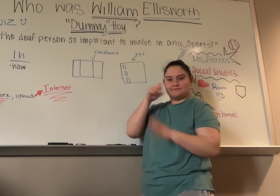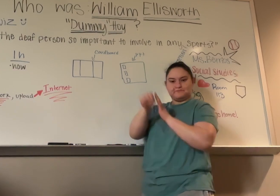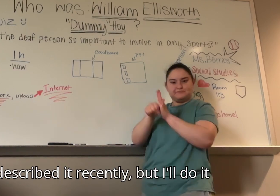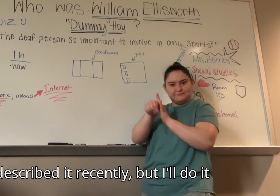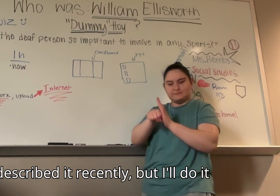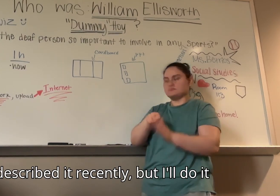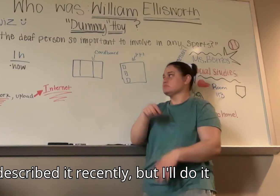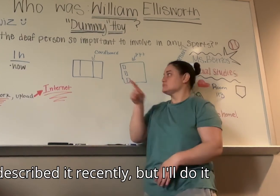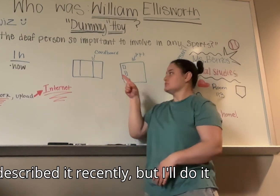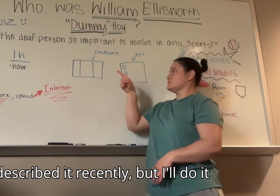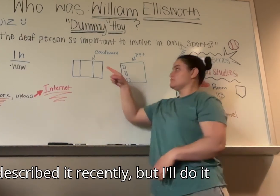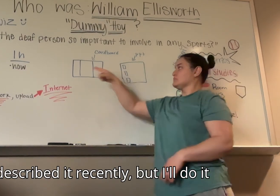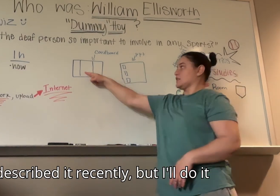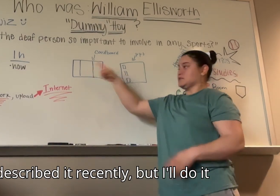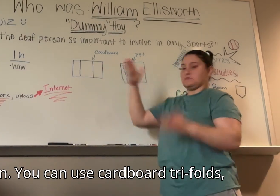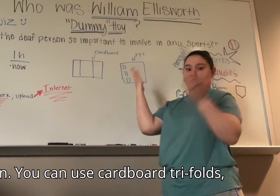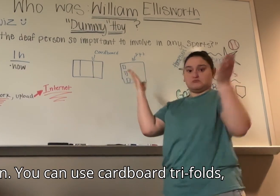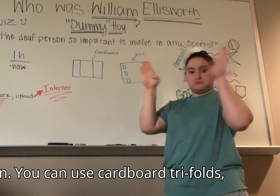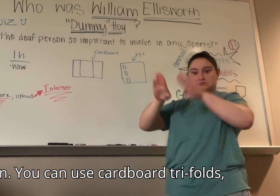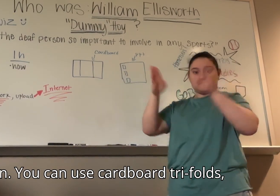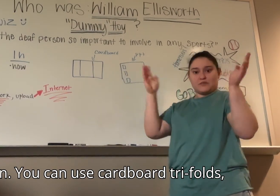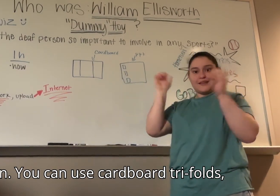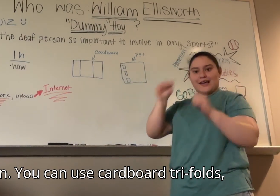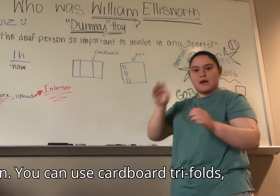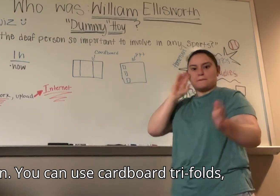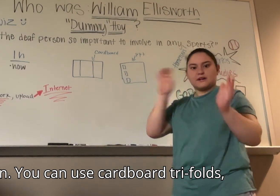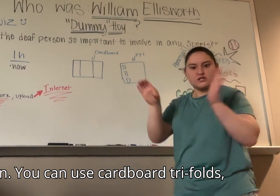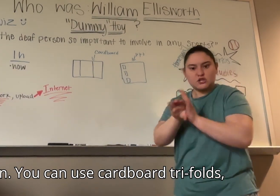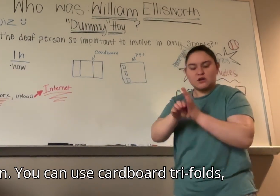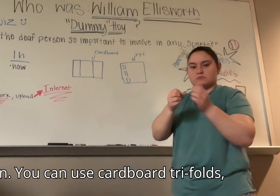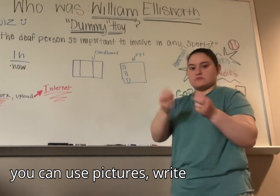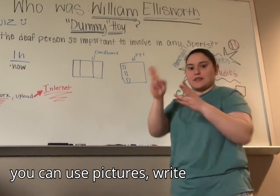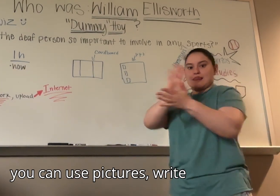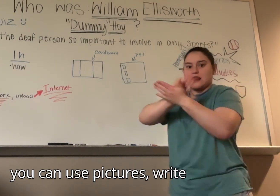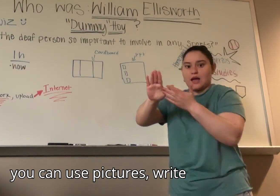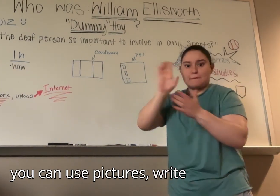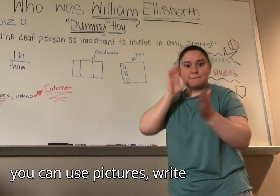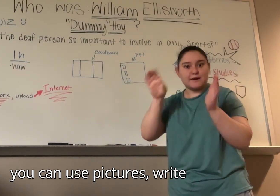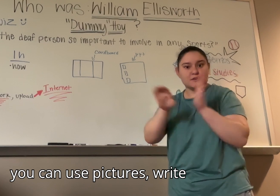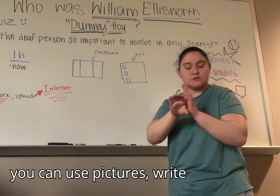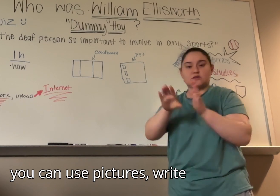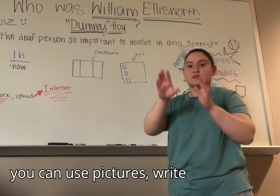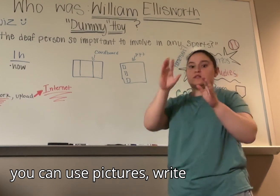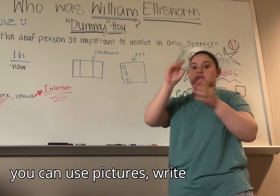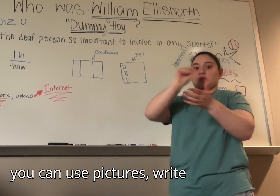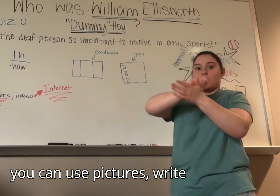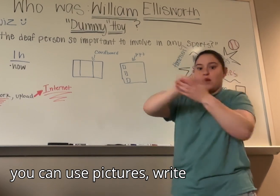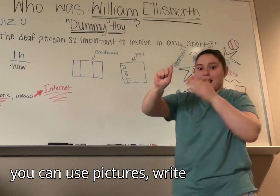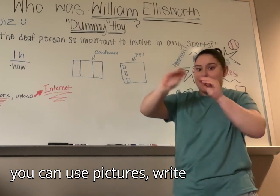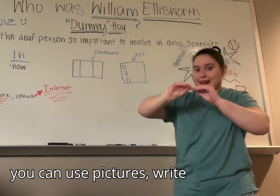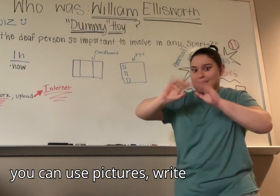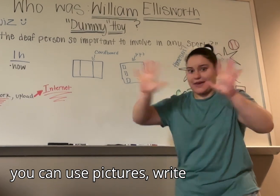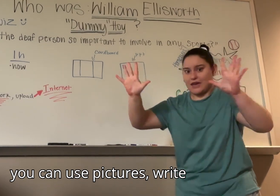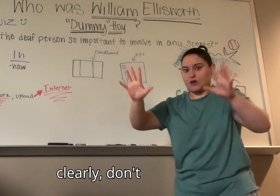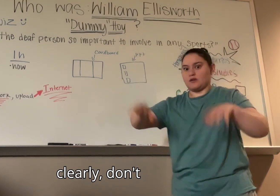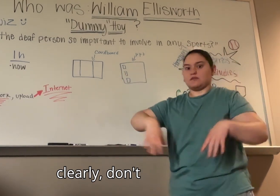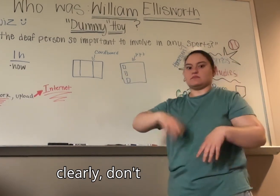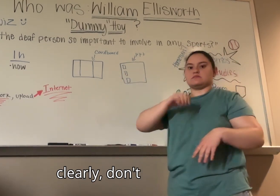I described it recently, but I'll do it again. You can use cardboard trifolds. You can use pictures. Write